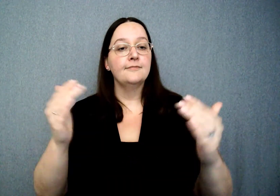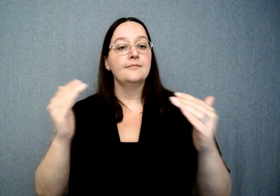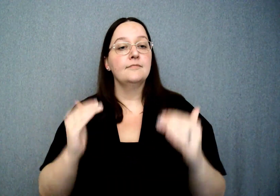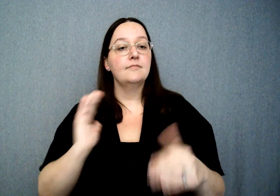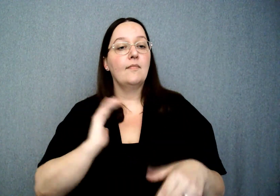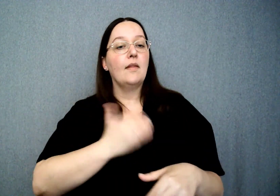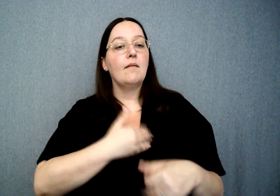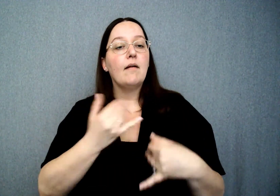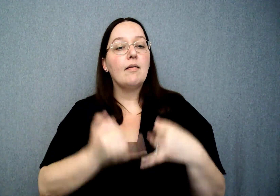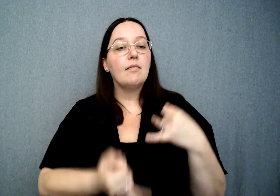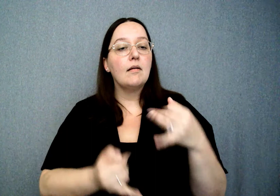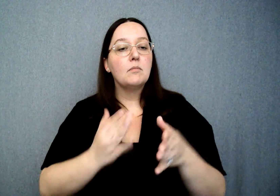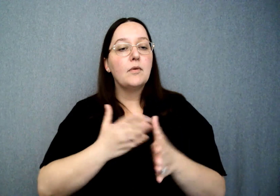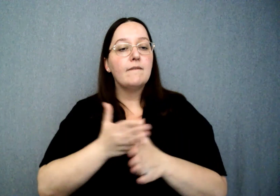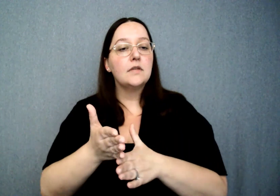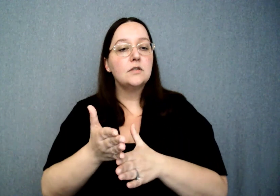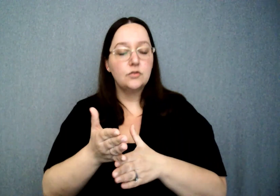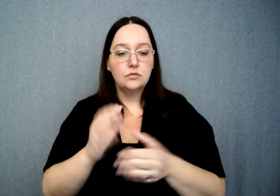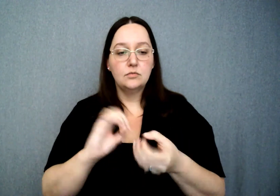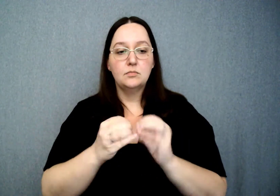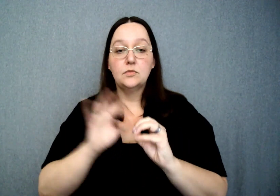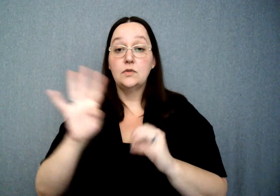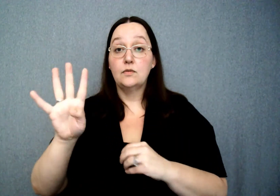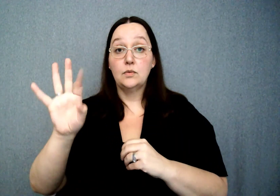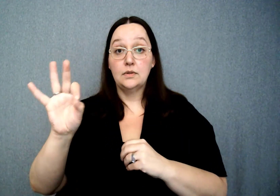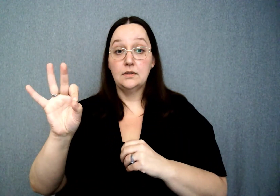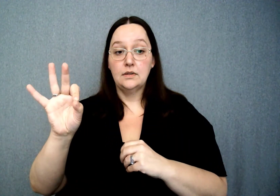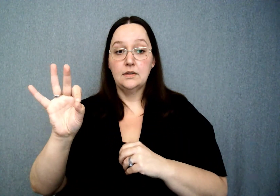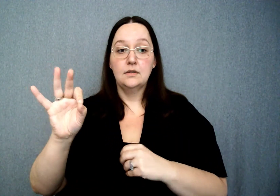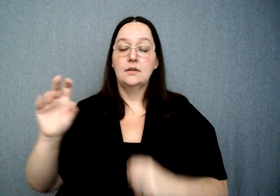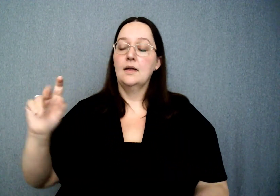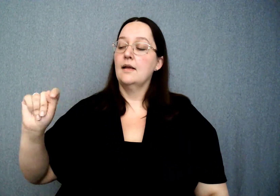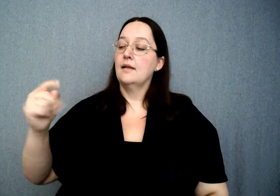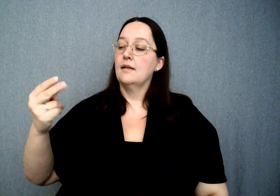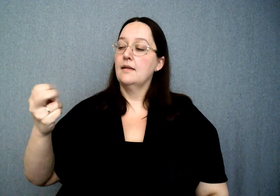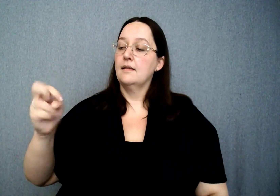gender specific. Our last profession is number 49,